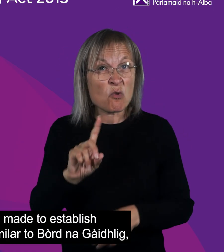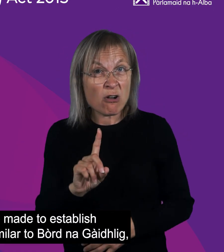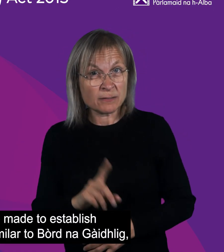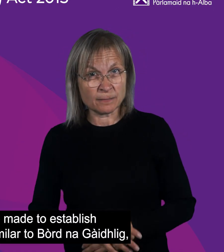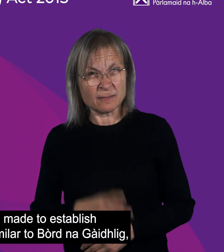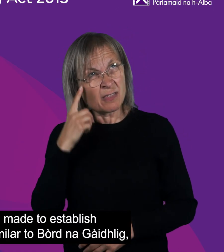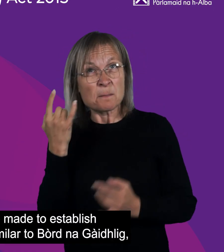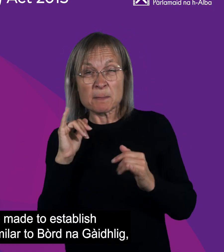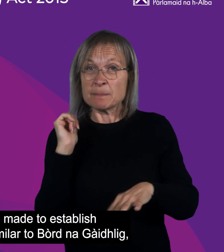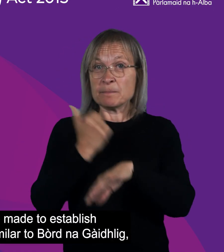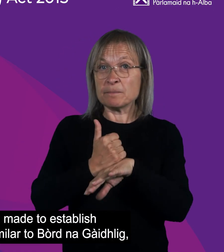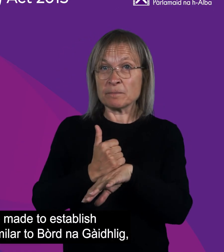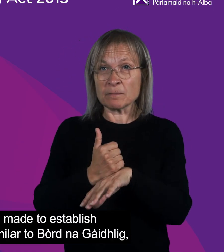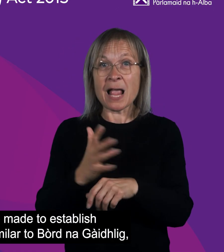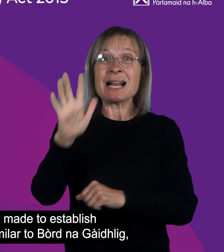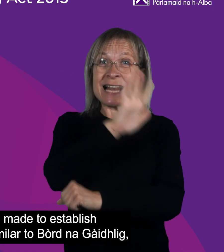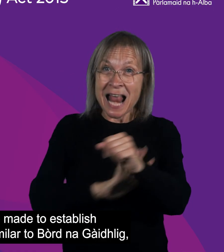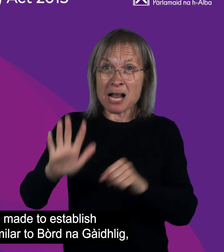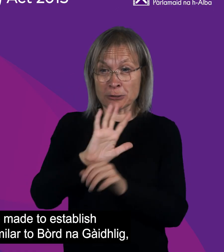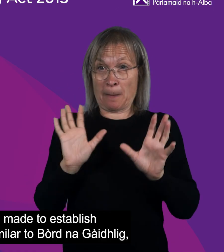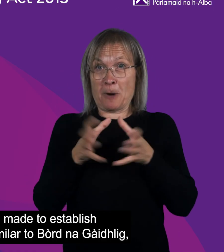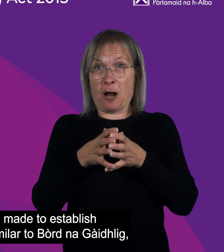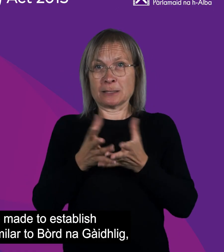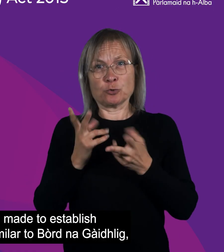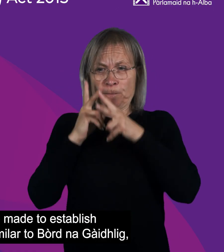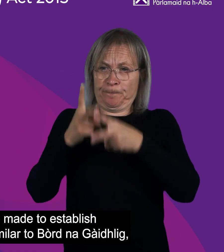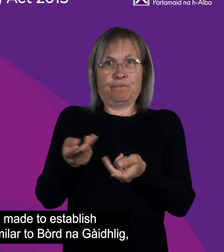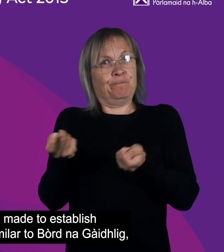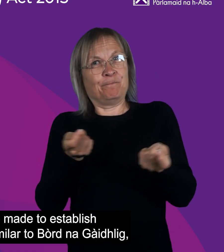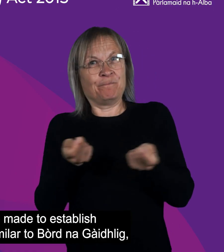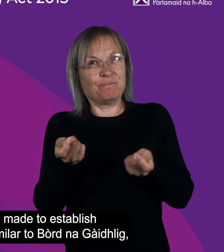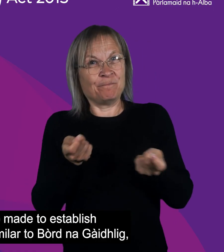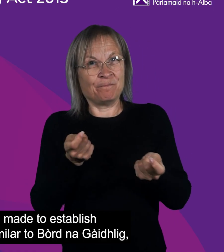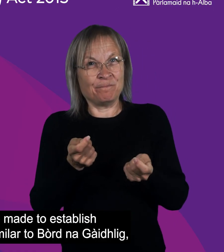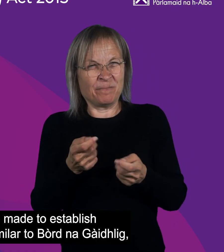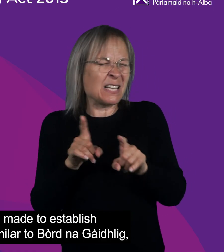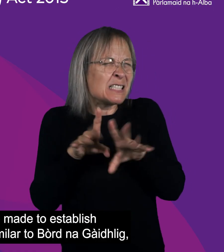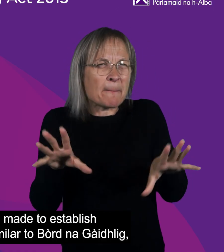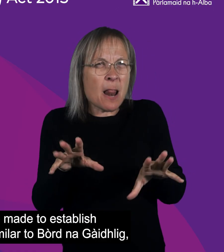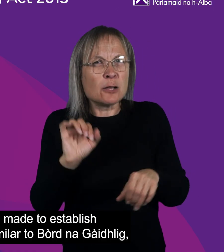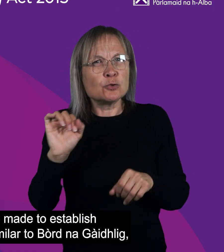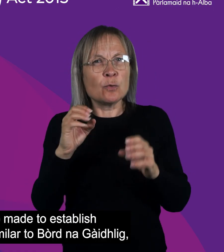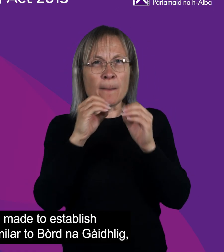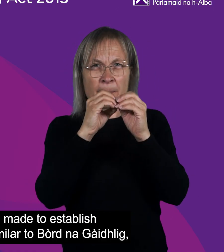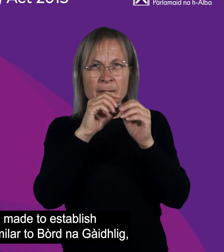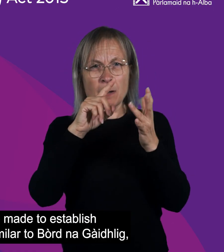Suggestions were also made to establish a national oversight body, similar to Bord na Gaelic, to enhance accountability and